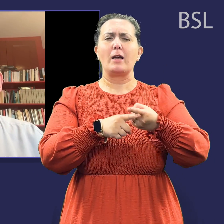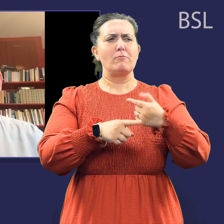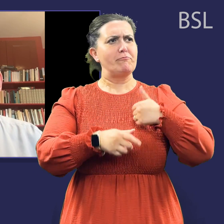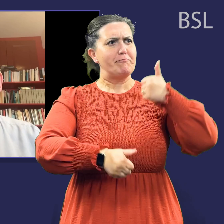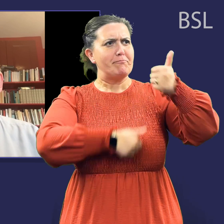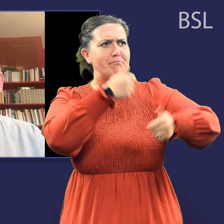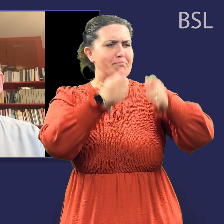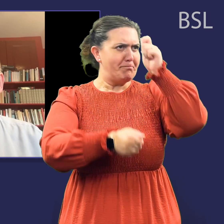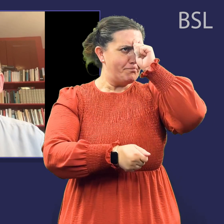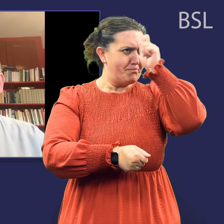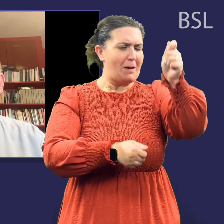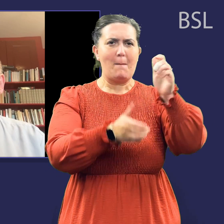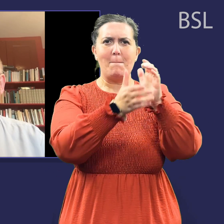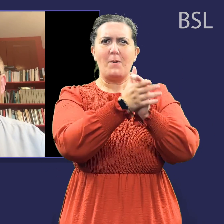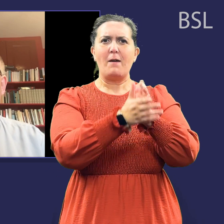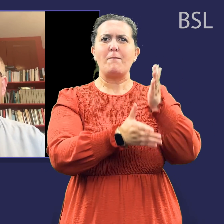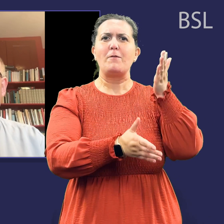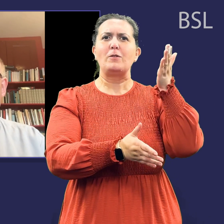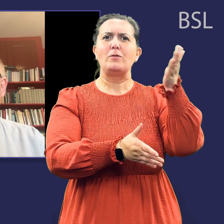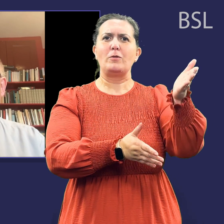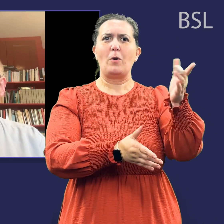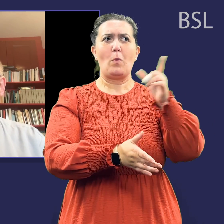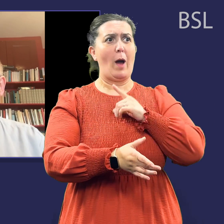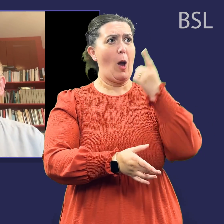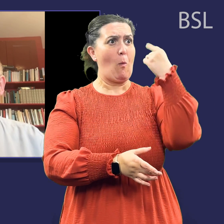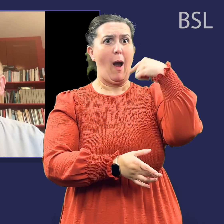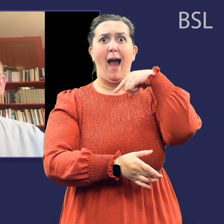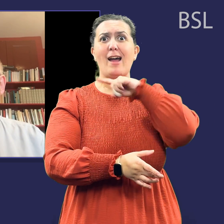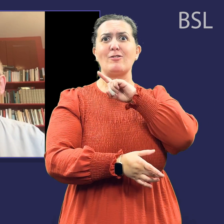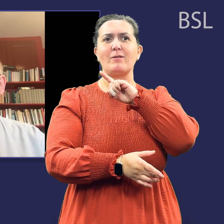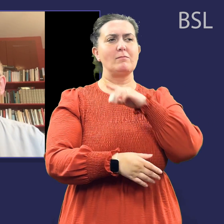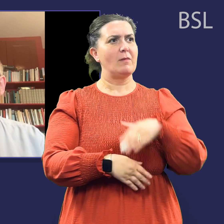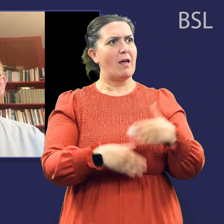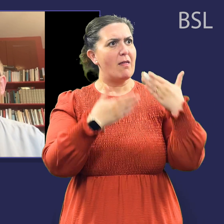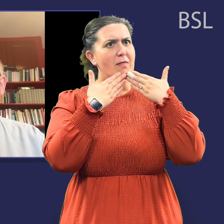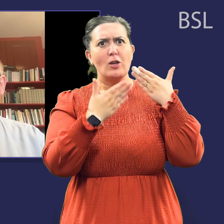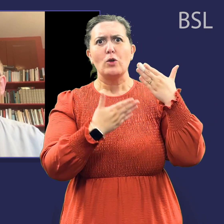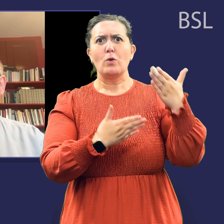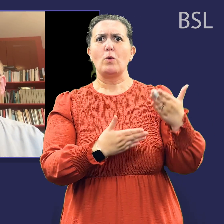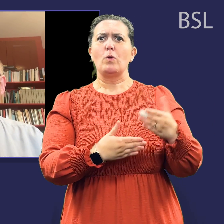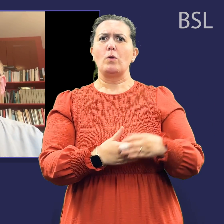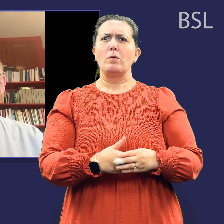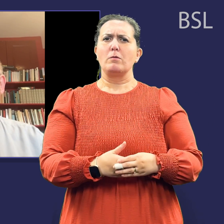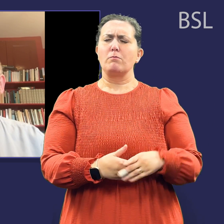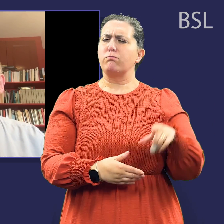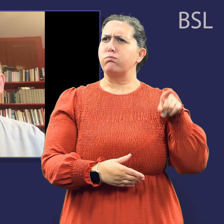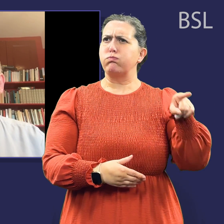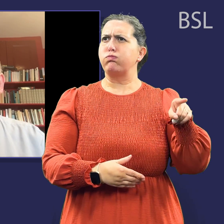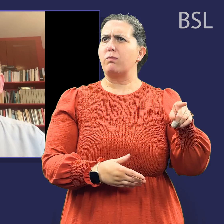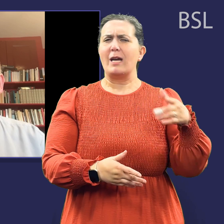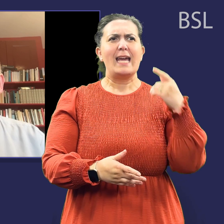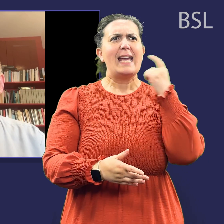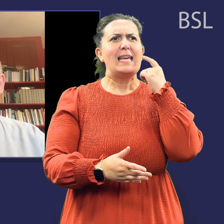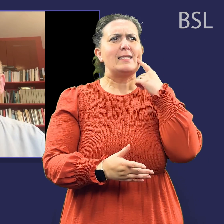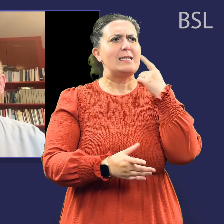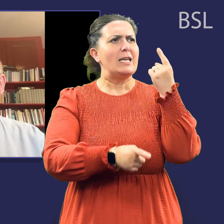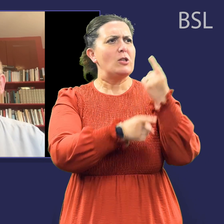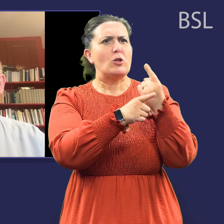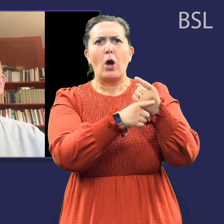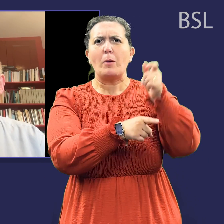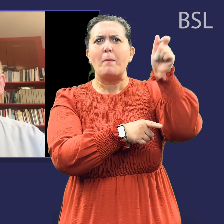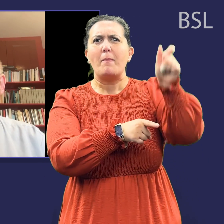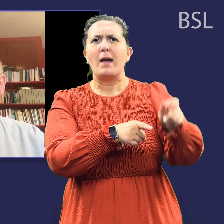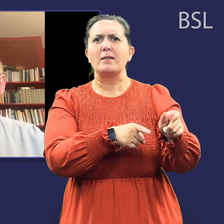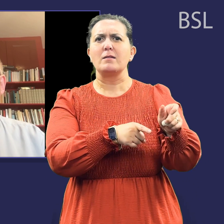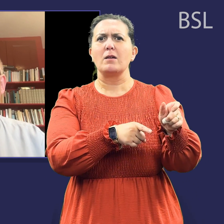hearty congratulations and prayers on your centenary. Thank you for being such an approachable world